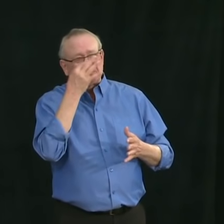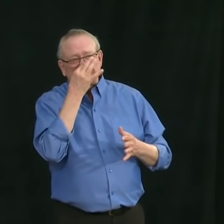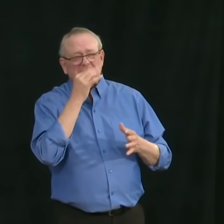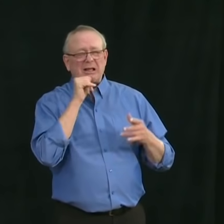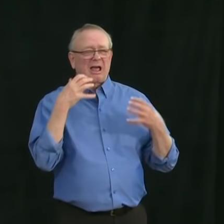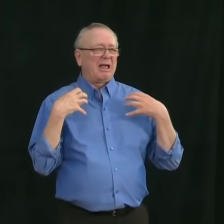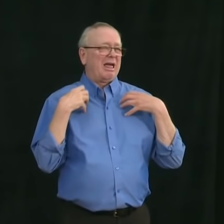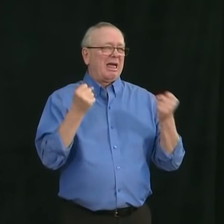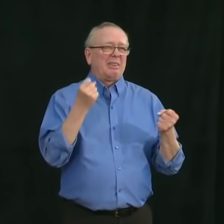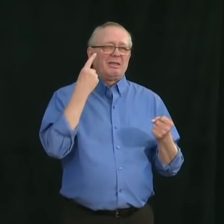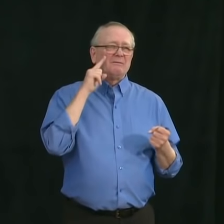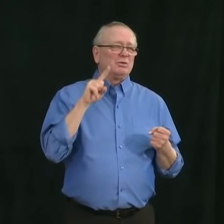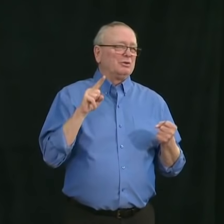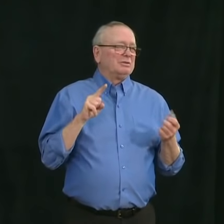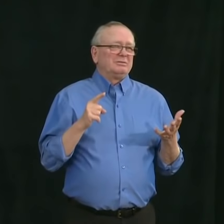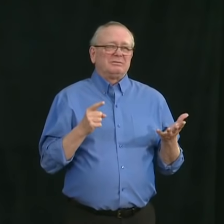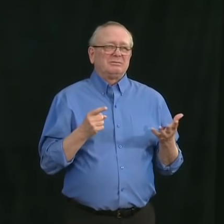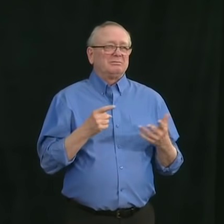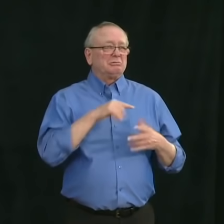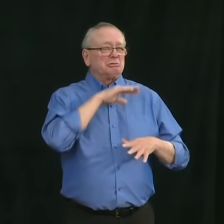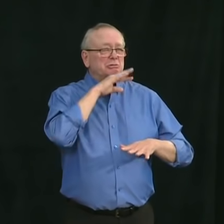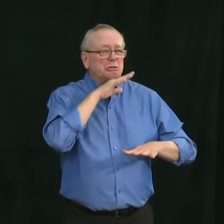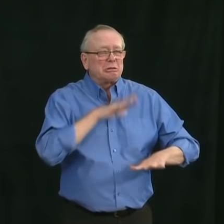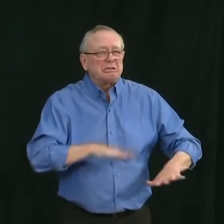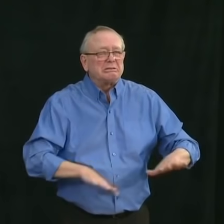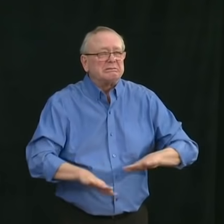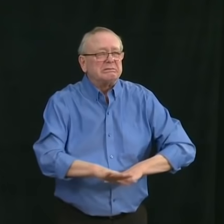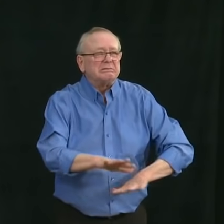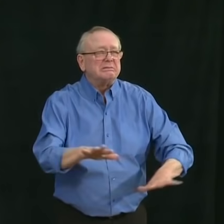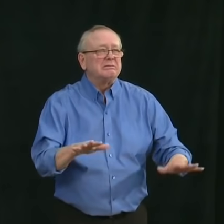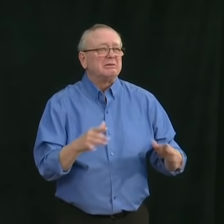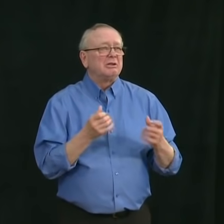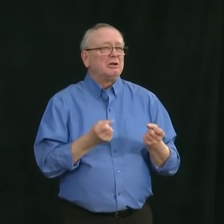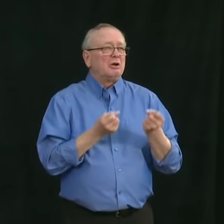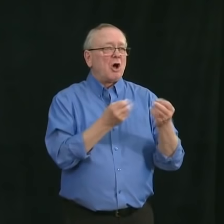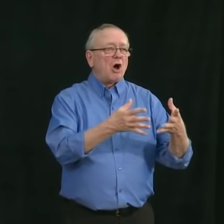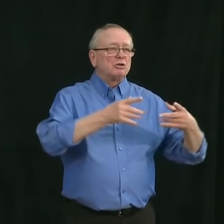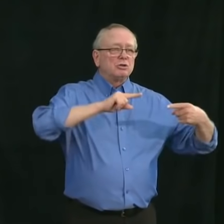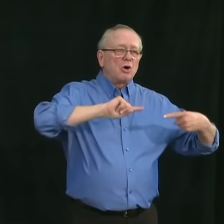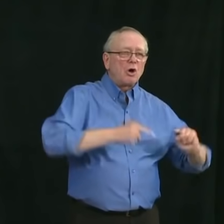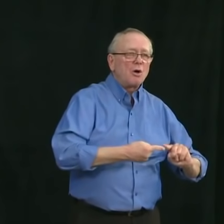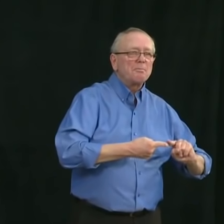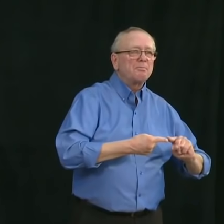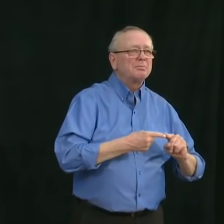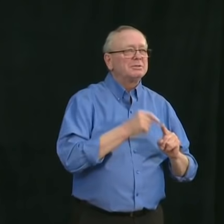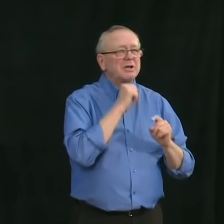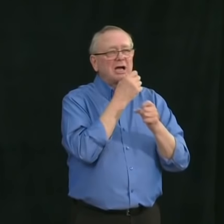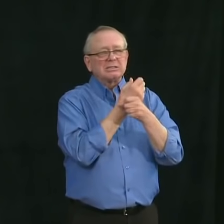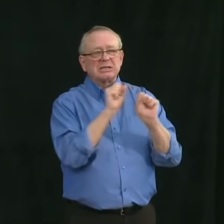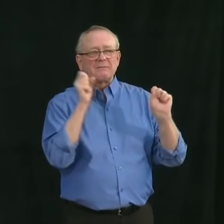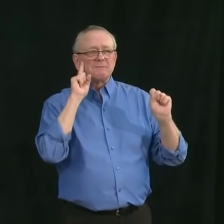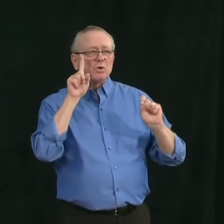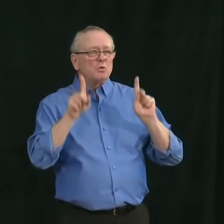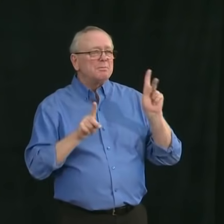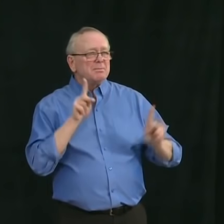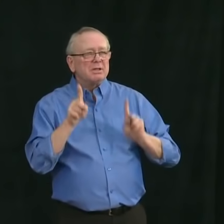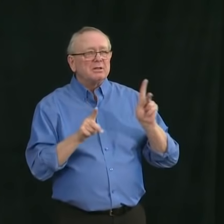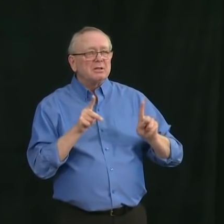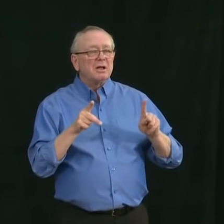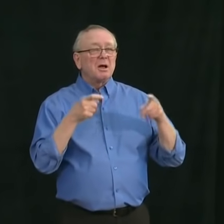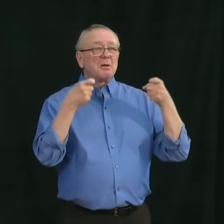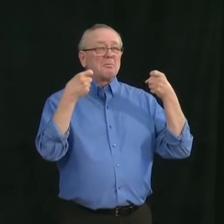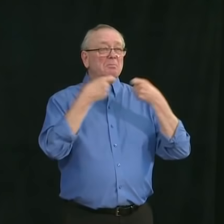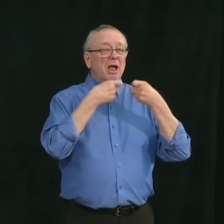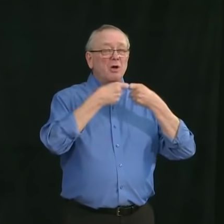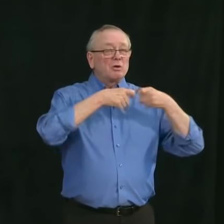of the flood with debris and safety issues. If there's disruption of power, then there can be issues with food spoilage in refrigerators